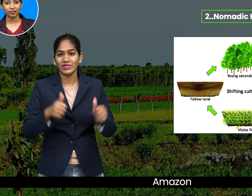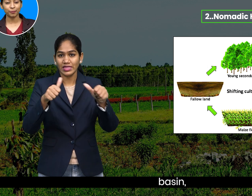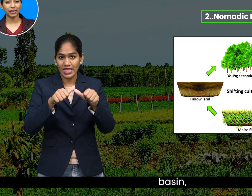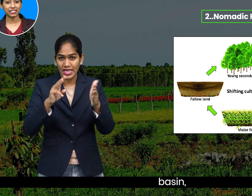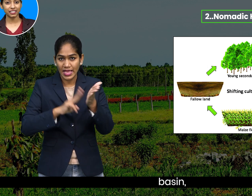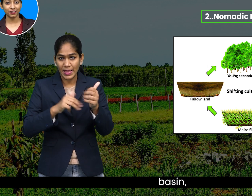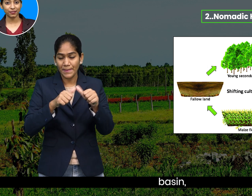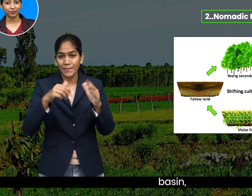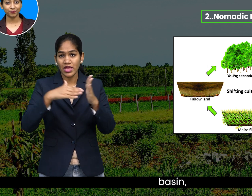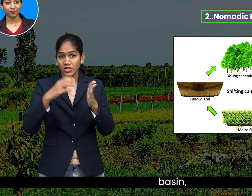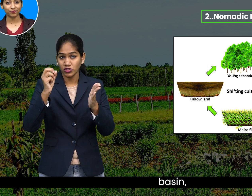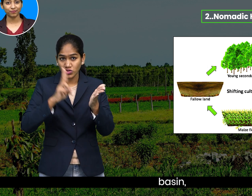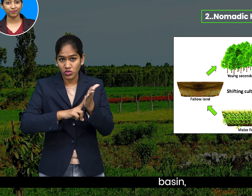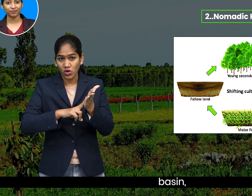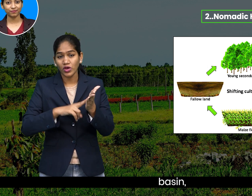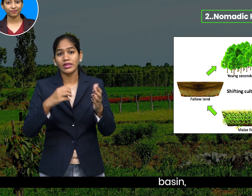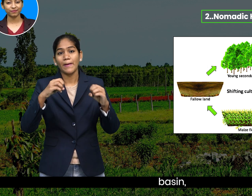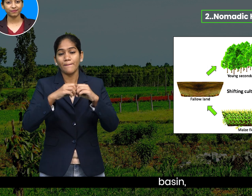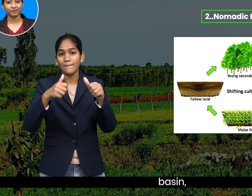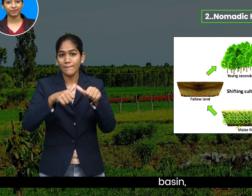Amazon basin,